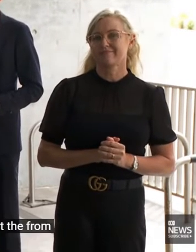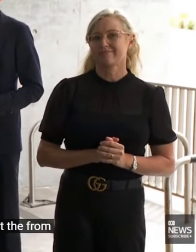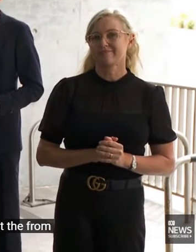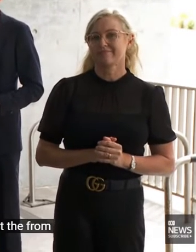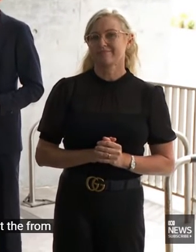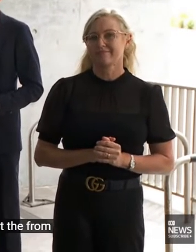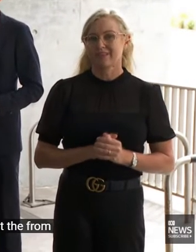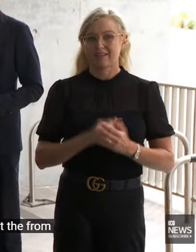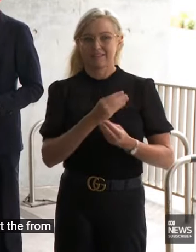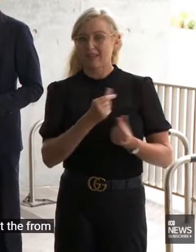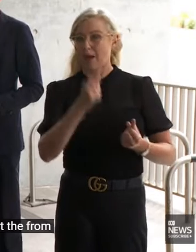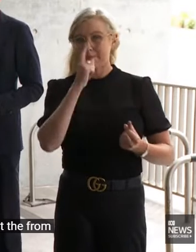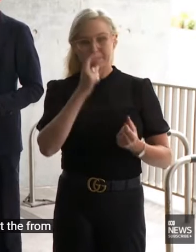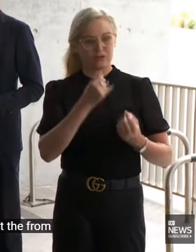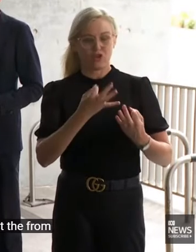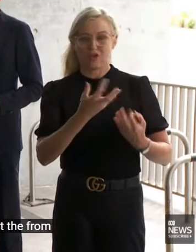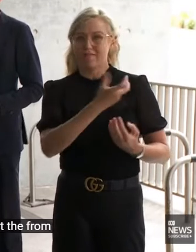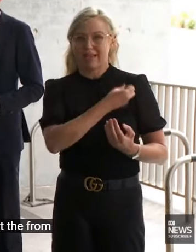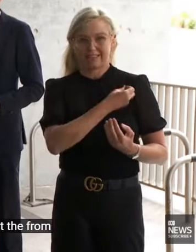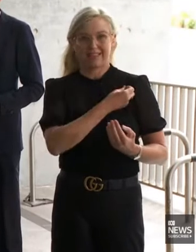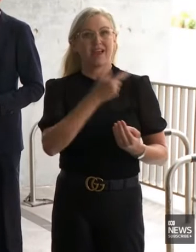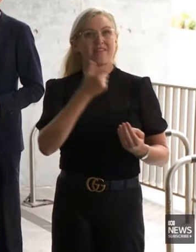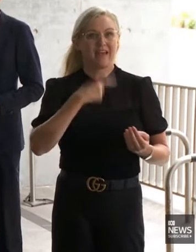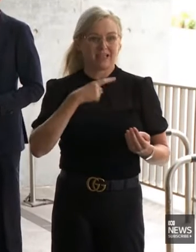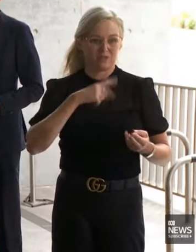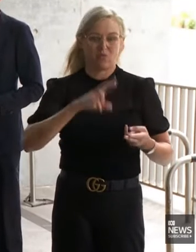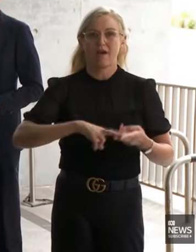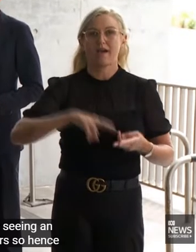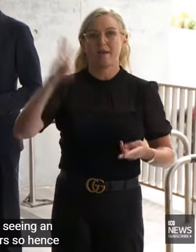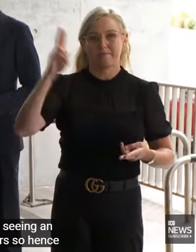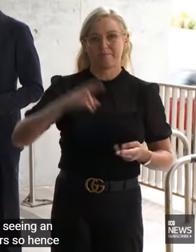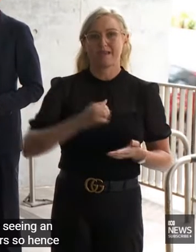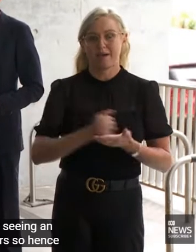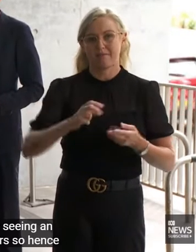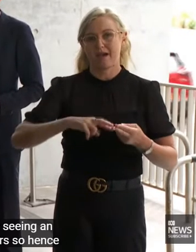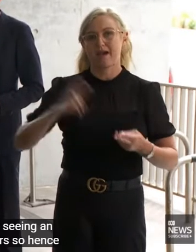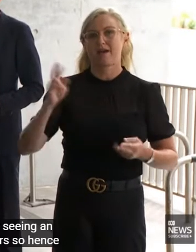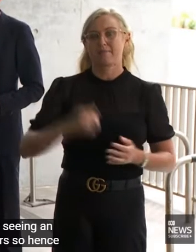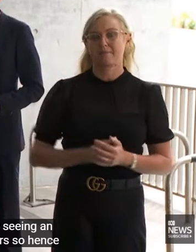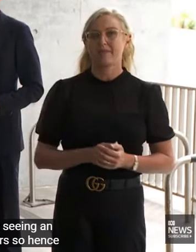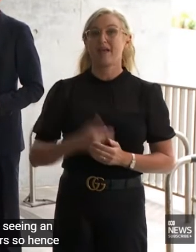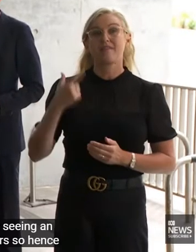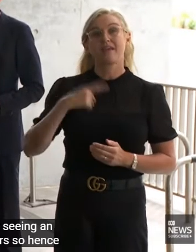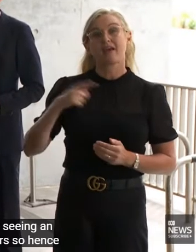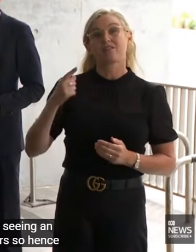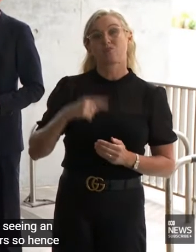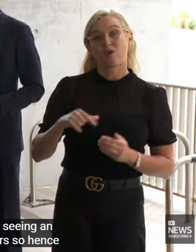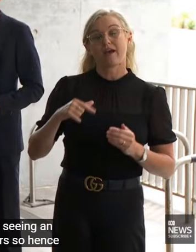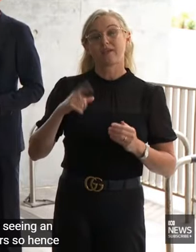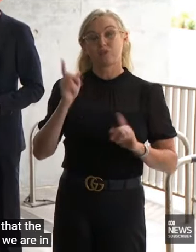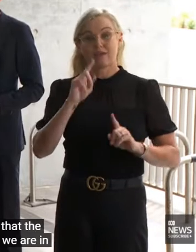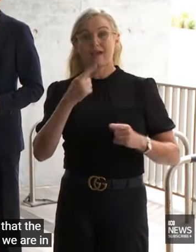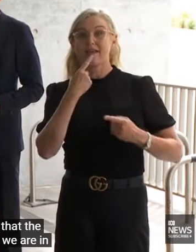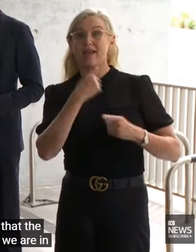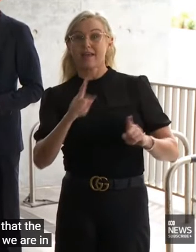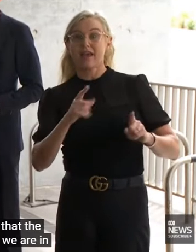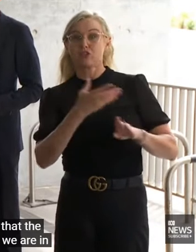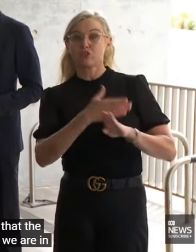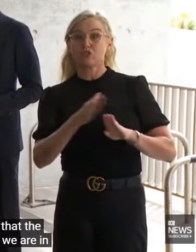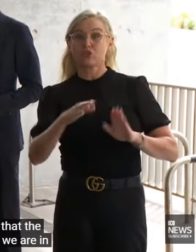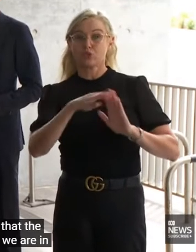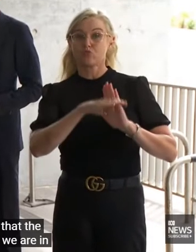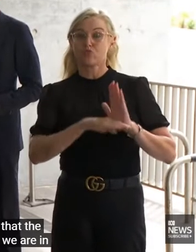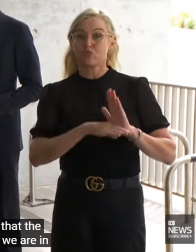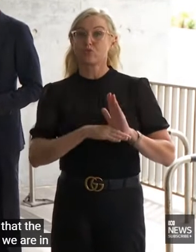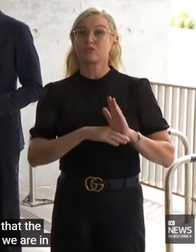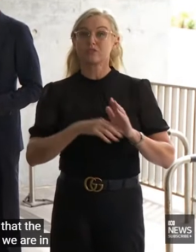actually seeing an escalating case numbers. So hence the cautious advice that the Premier has provided. We are introducing